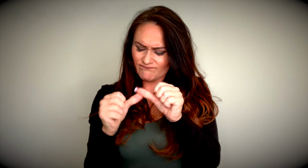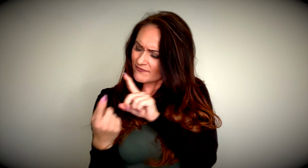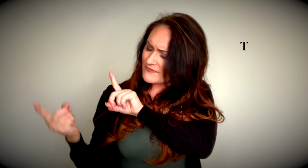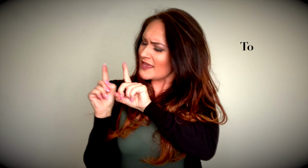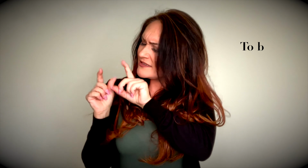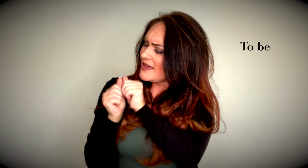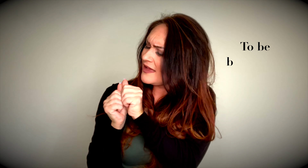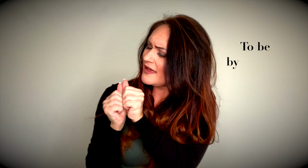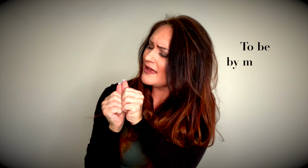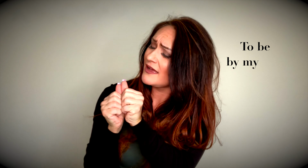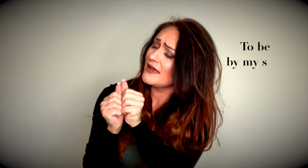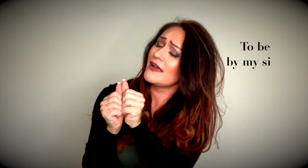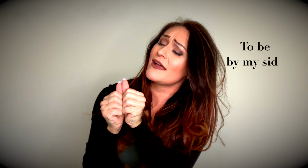to be by my